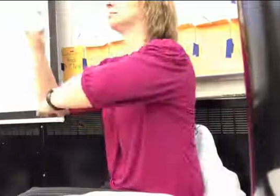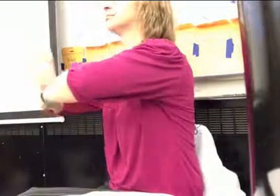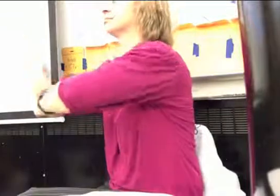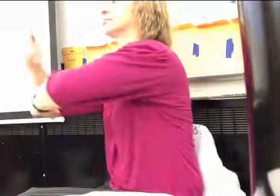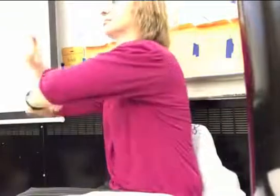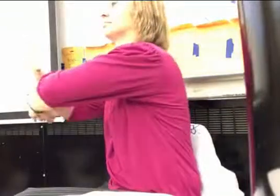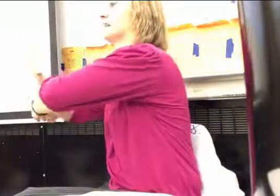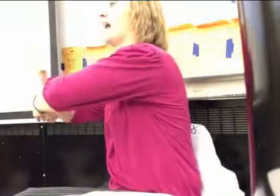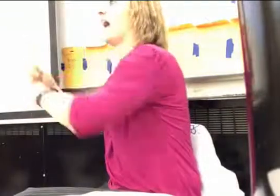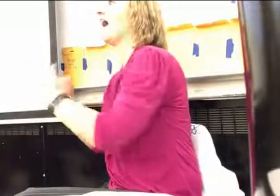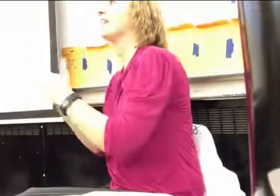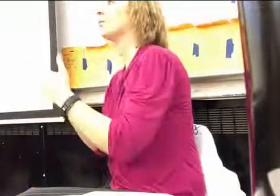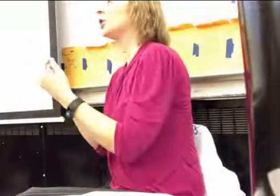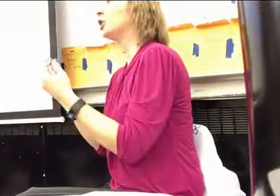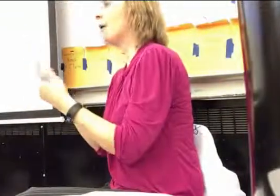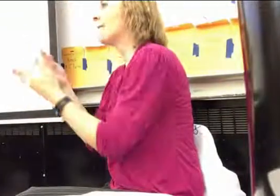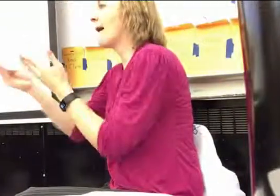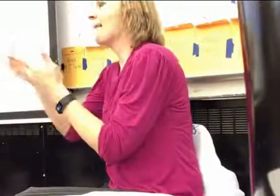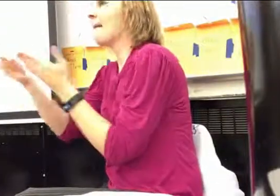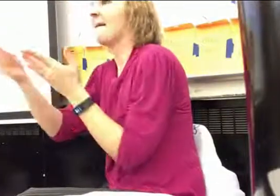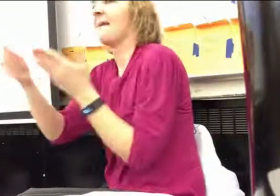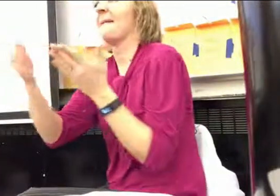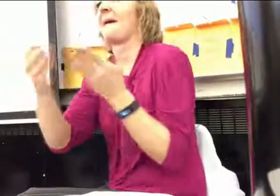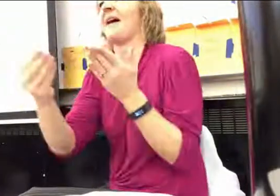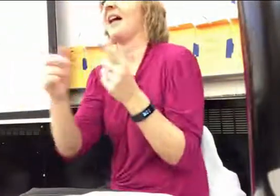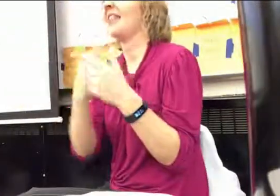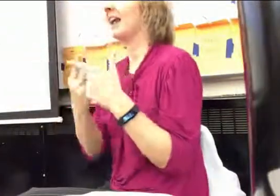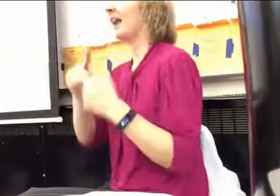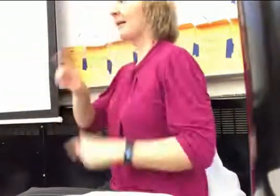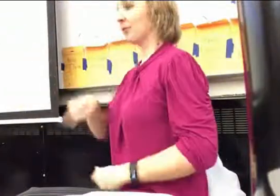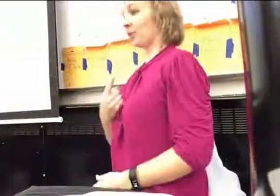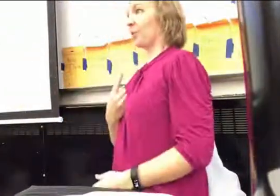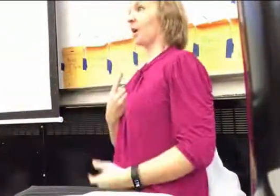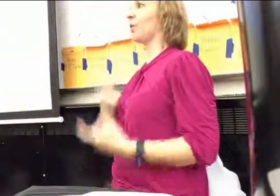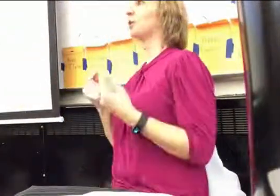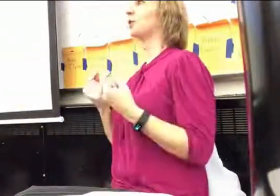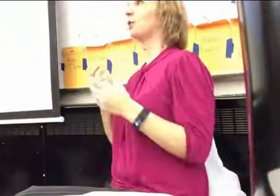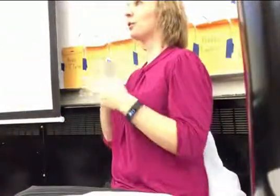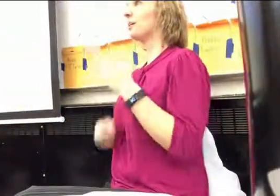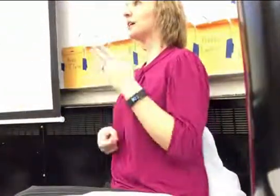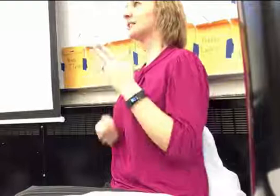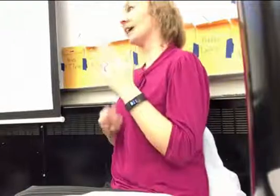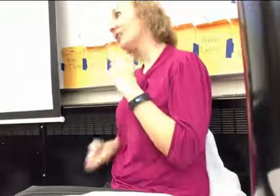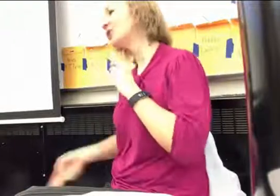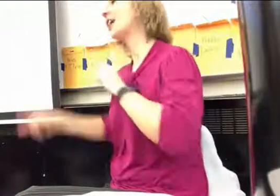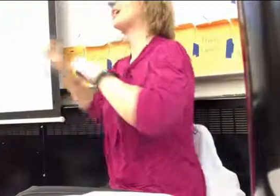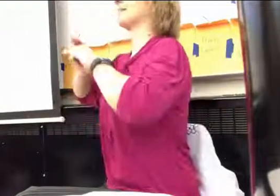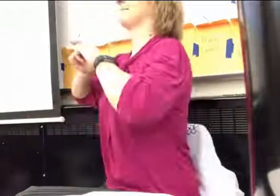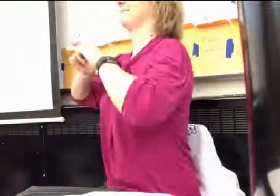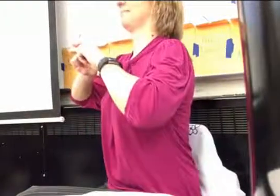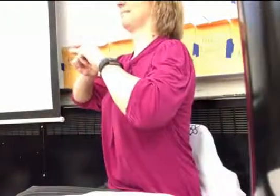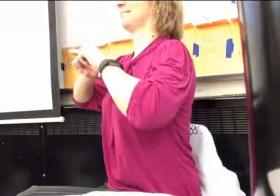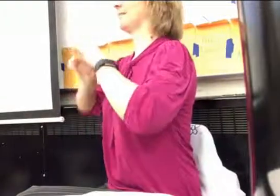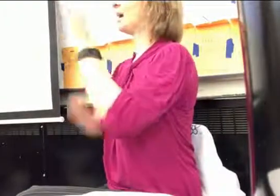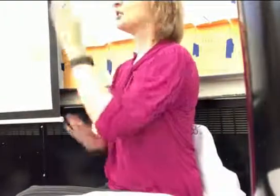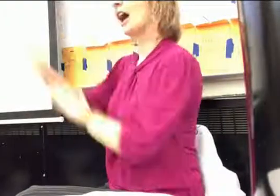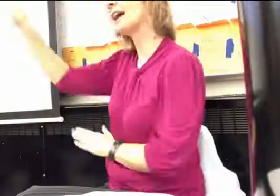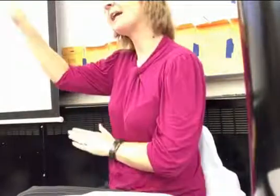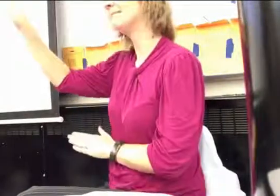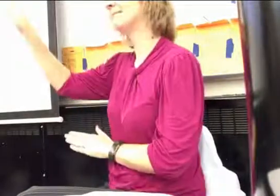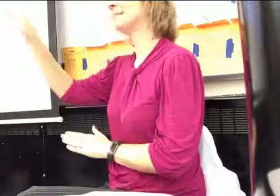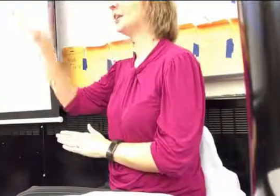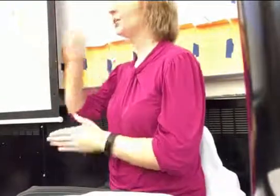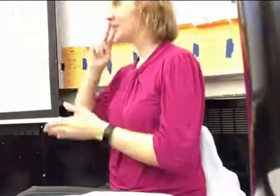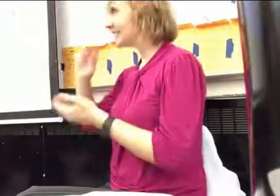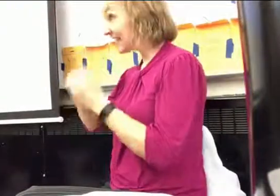out of business. And then he bought them. And then when he's the only one in the marketplace, what is he going to do to the price of oil? Jack it up and skyrocket. Do you guys see how